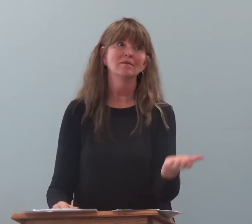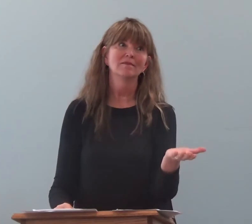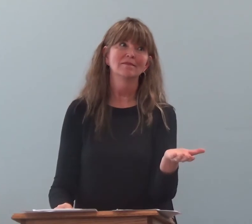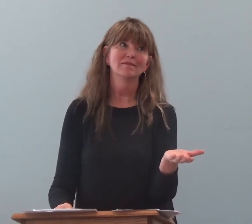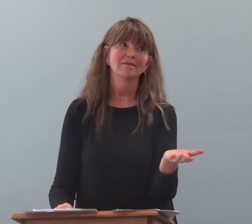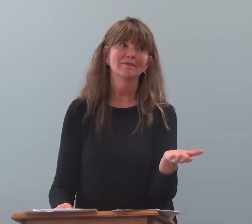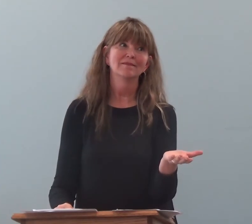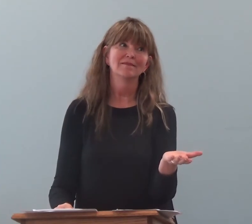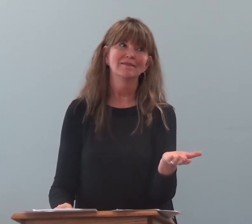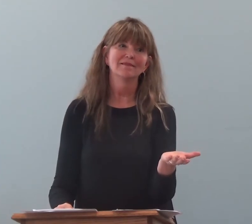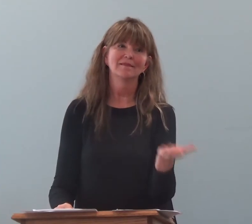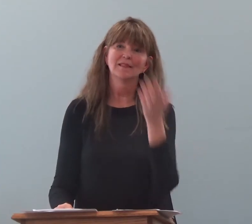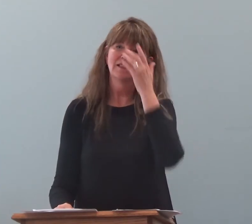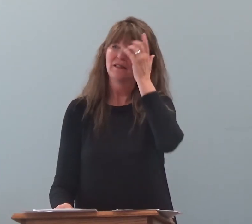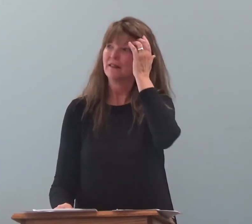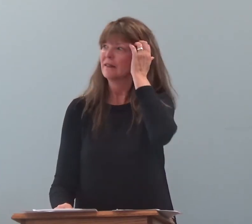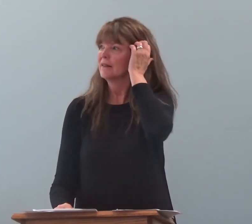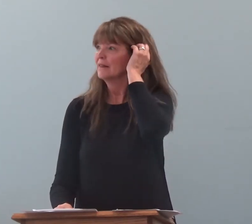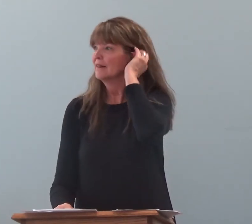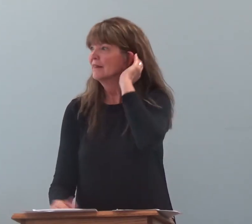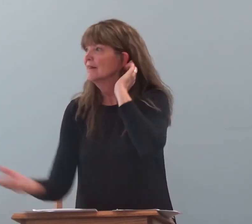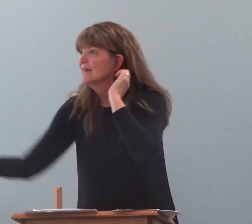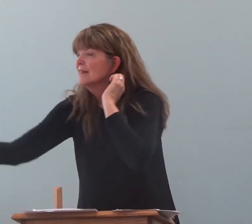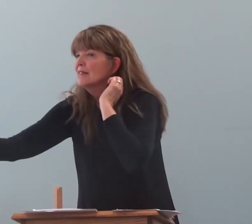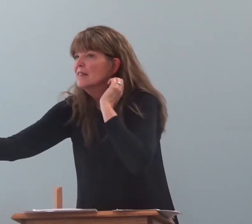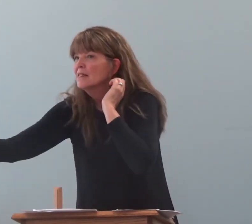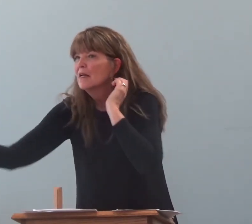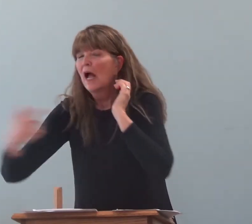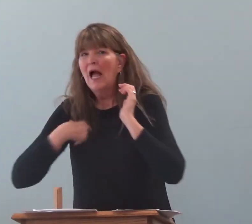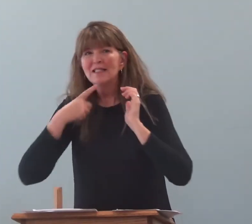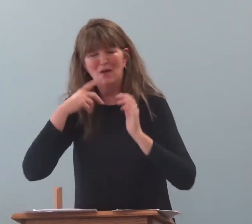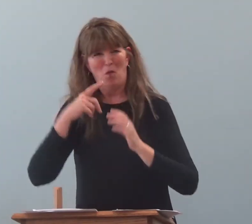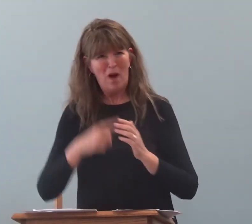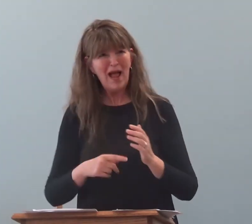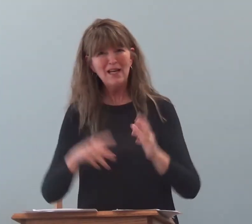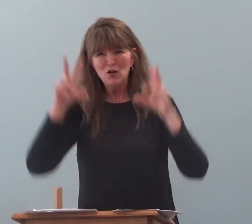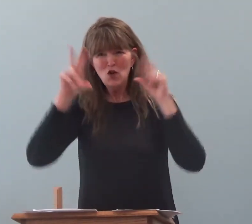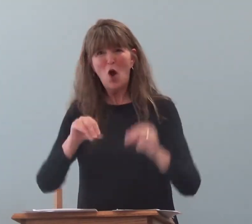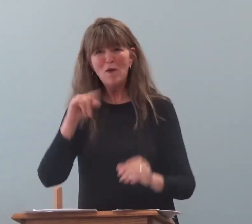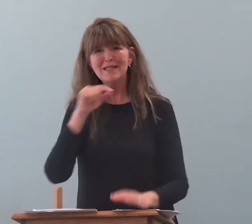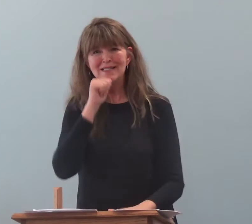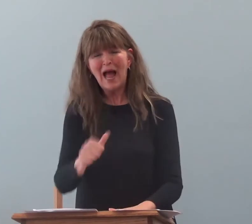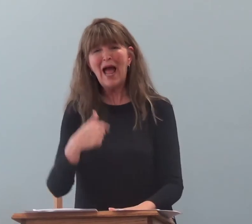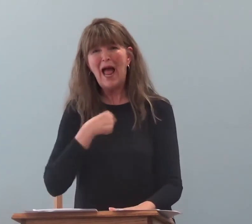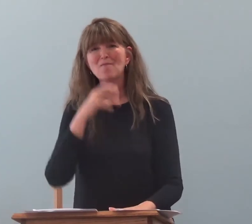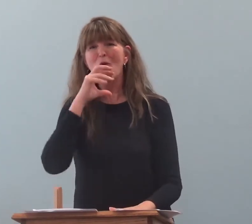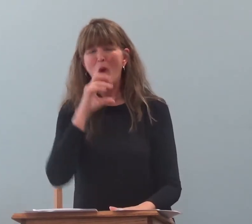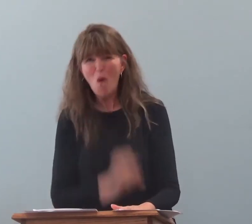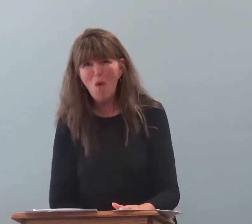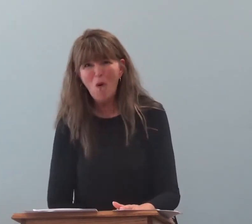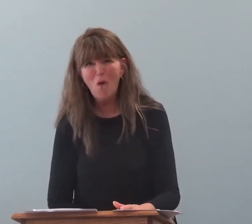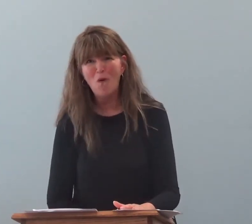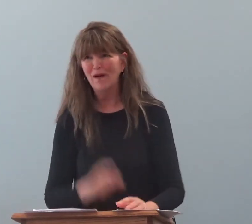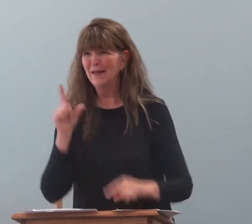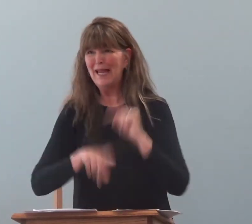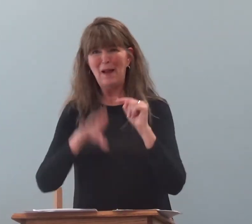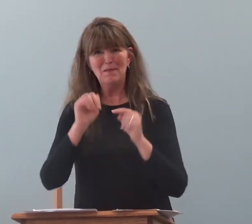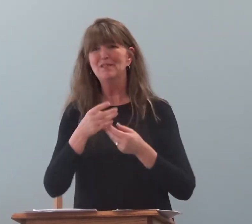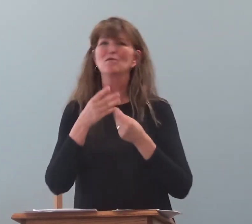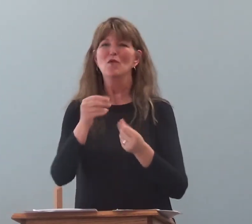old. Look what I just said that I said. Yeah. I said, what? No, it's not. I'm old. I